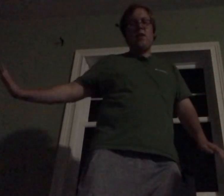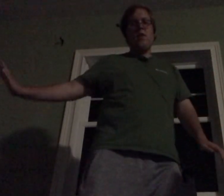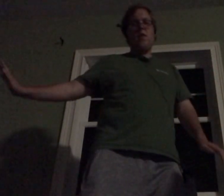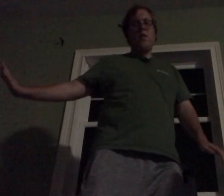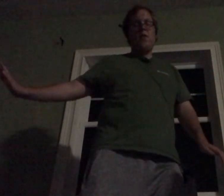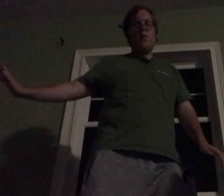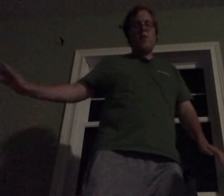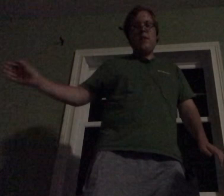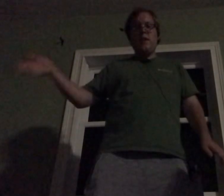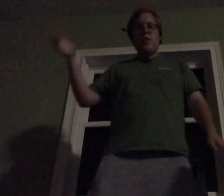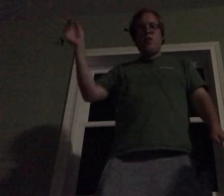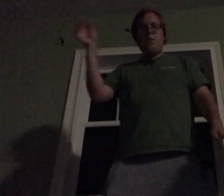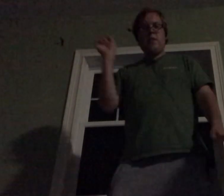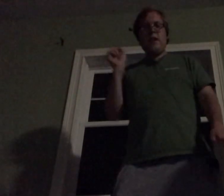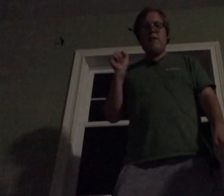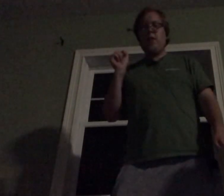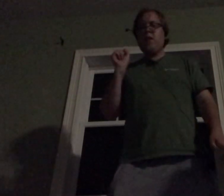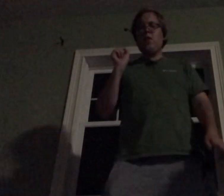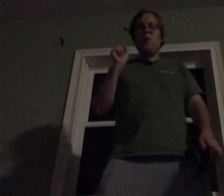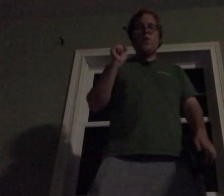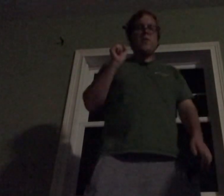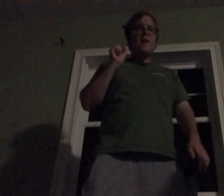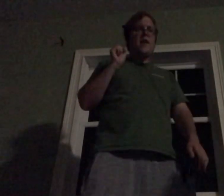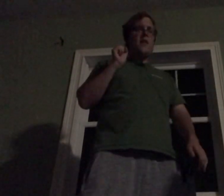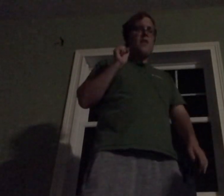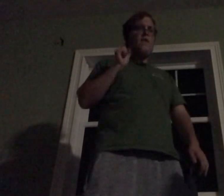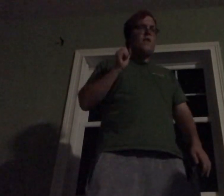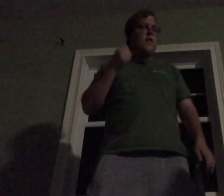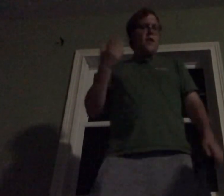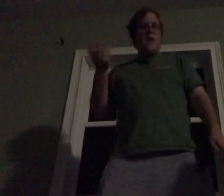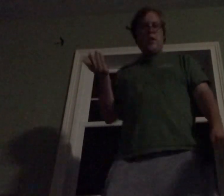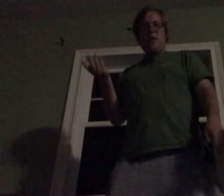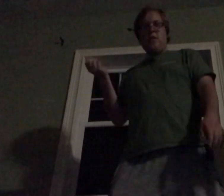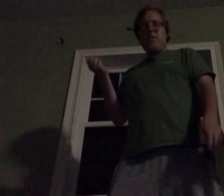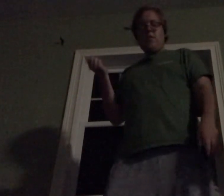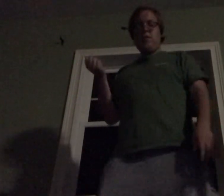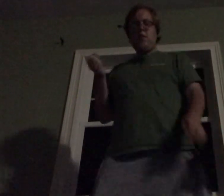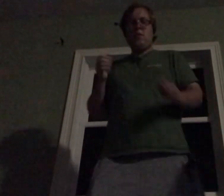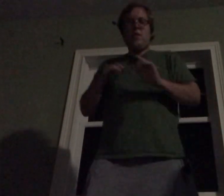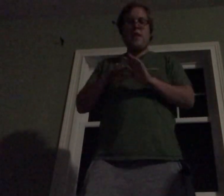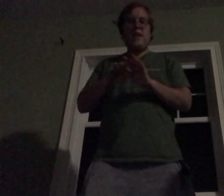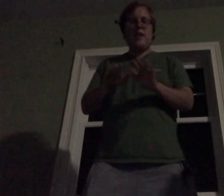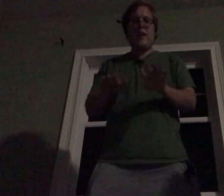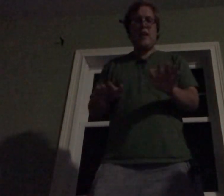haters. Just believe in yourself. You can do